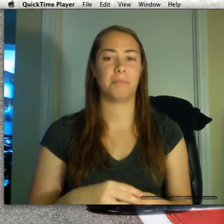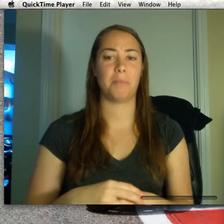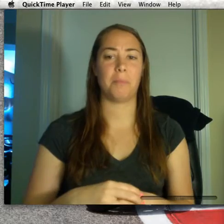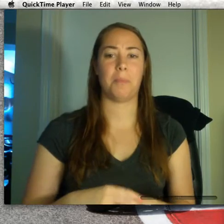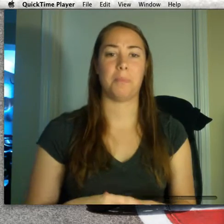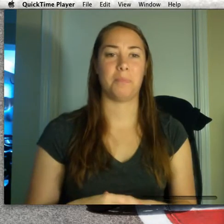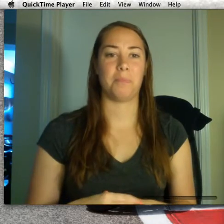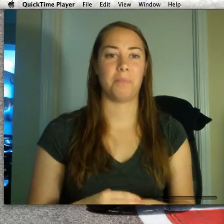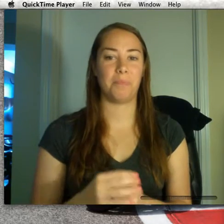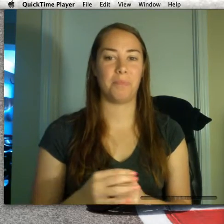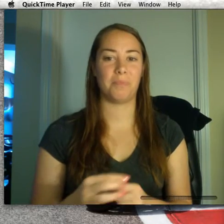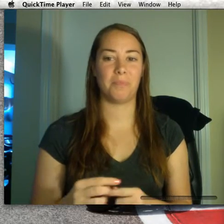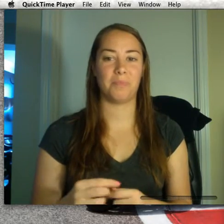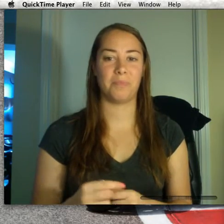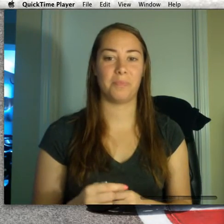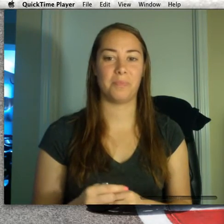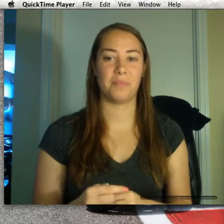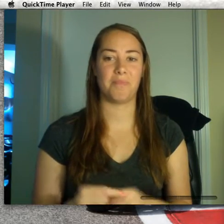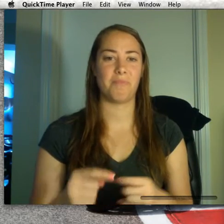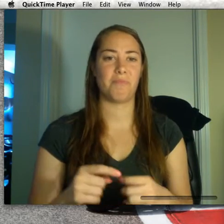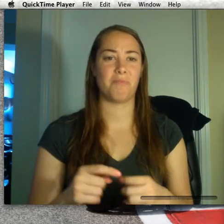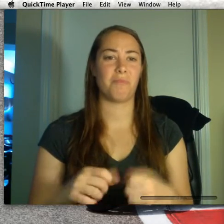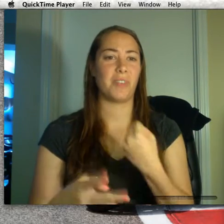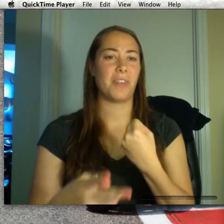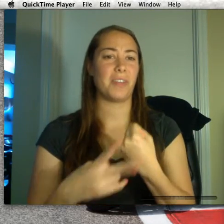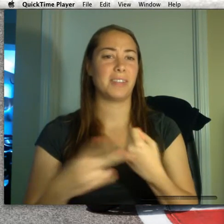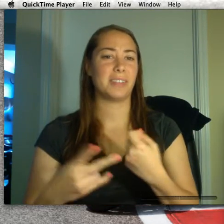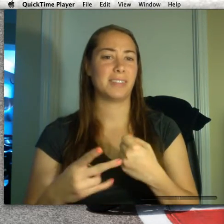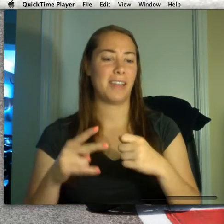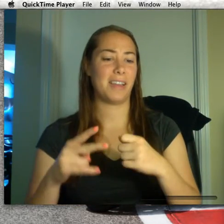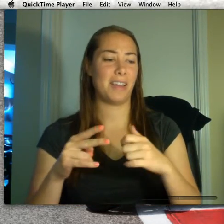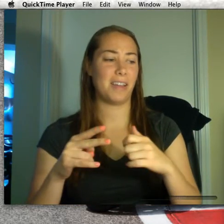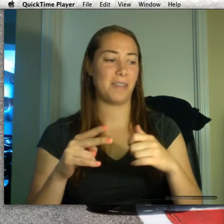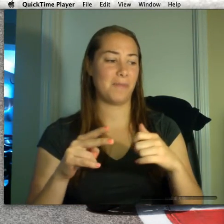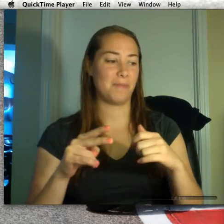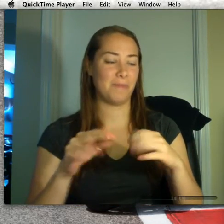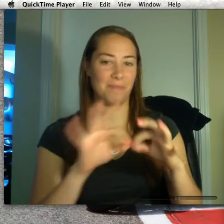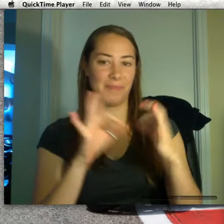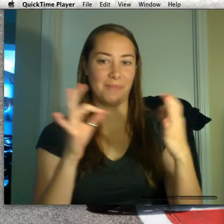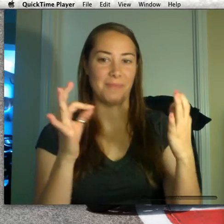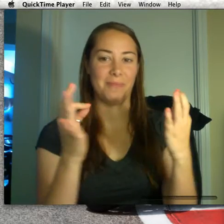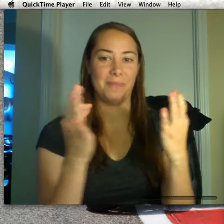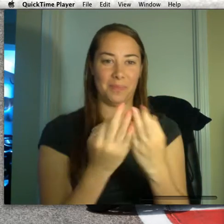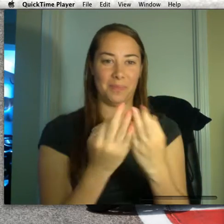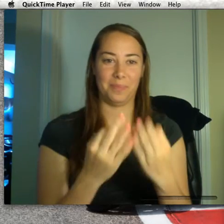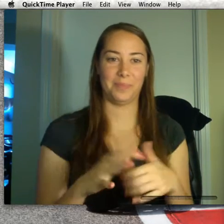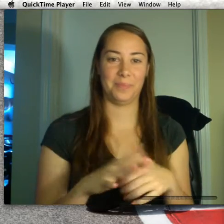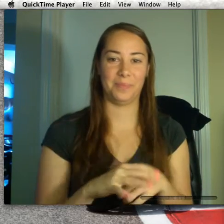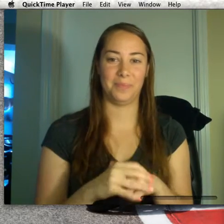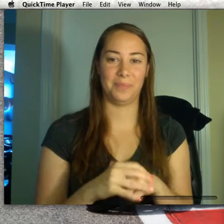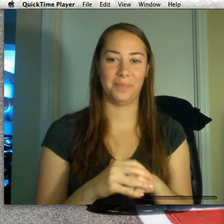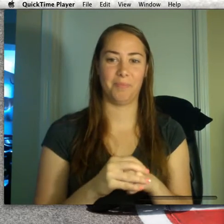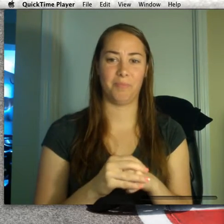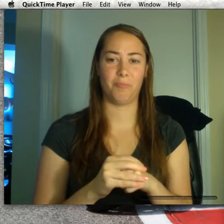workers. Save the families. Save the workers. Save the family. Keep